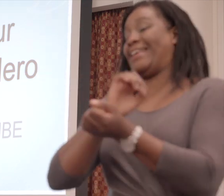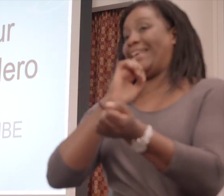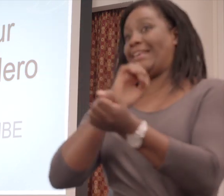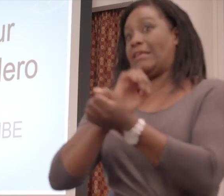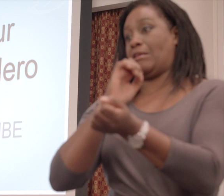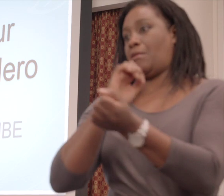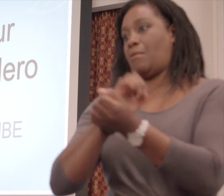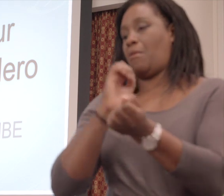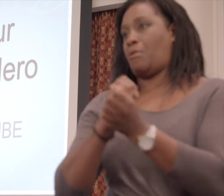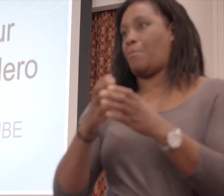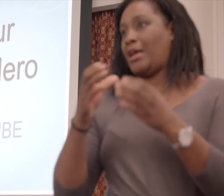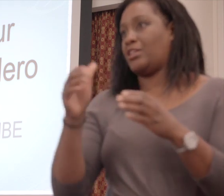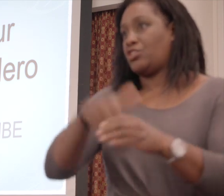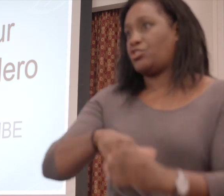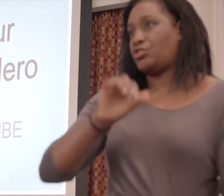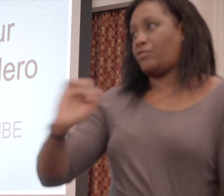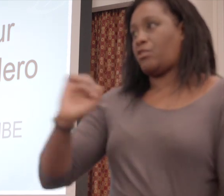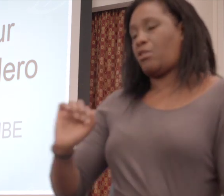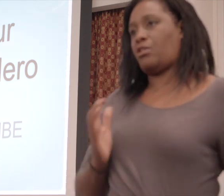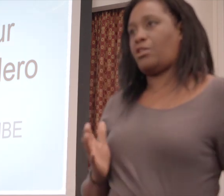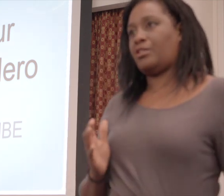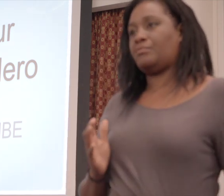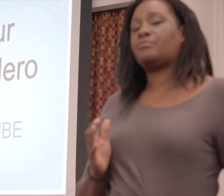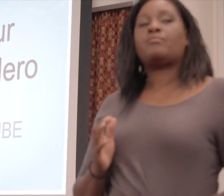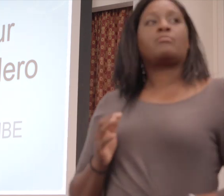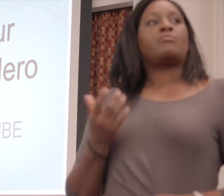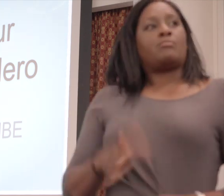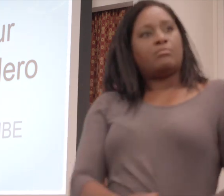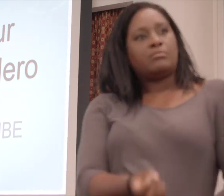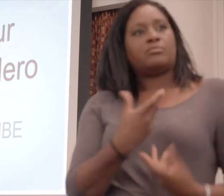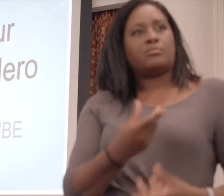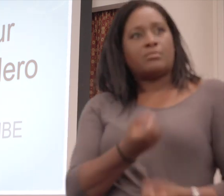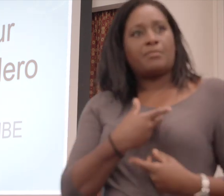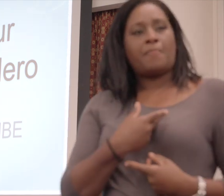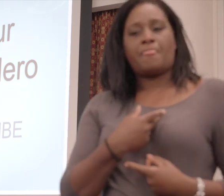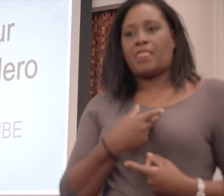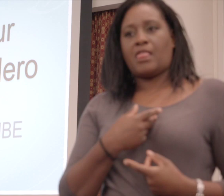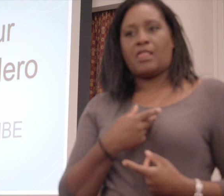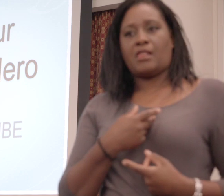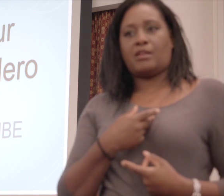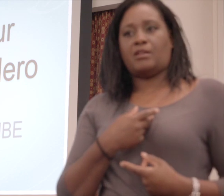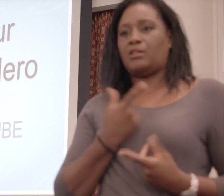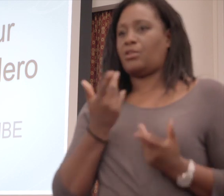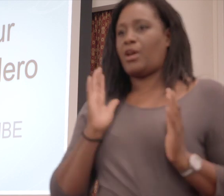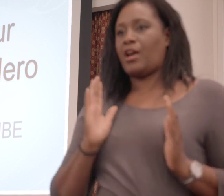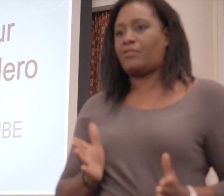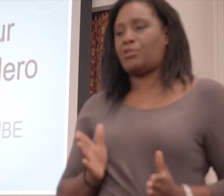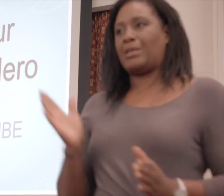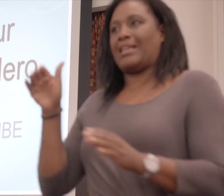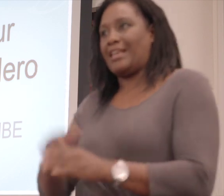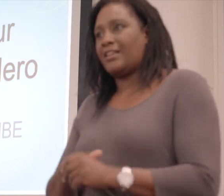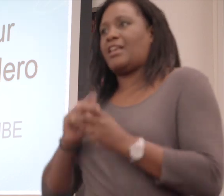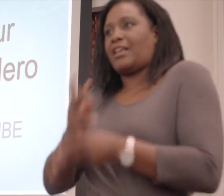so hard to get. And I was told repeatedly over the course of getting these packages, you need to be in a care